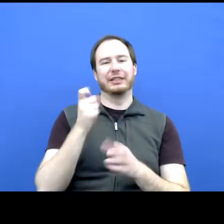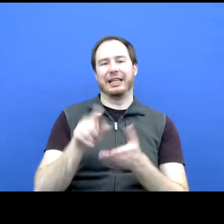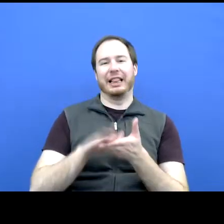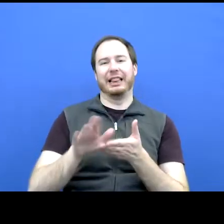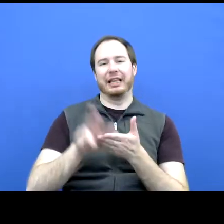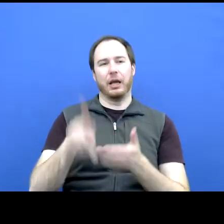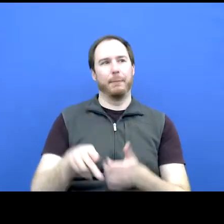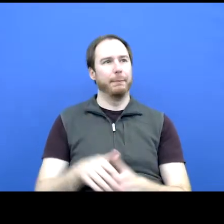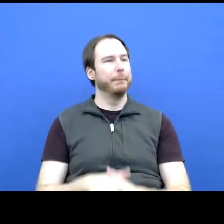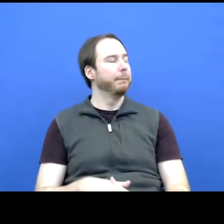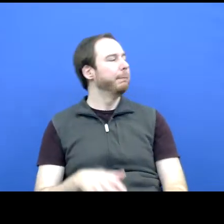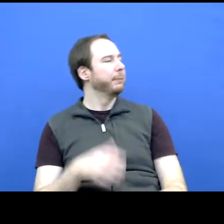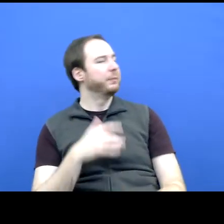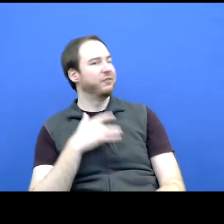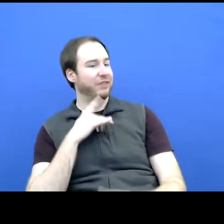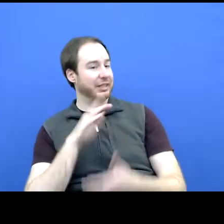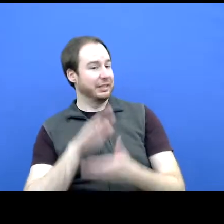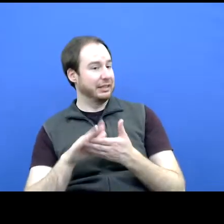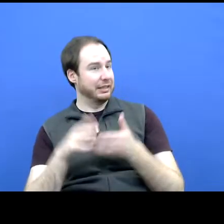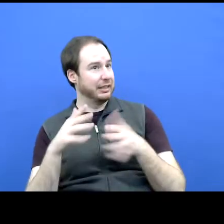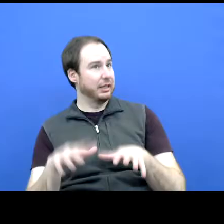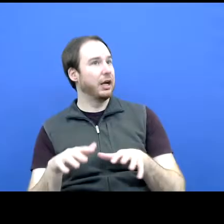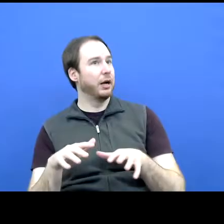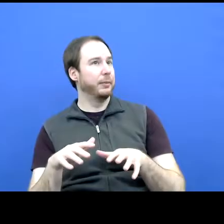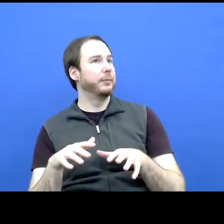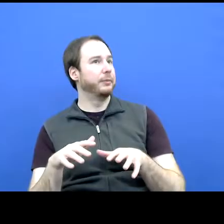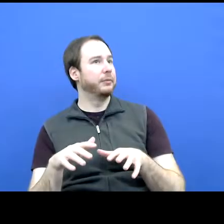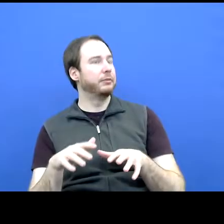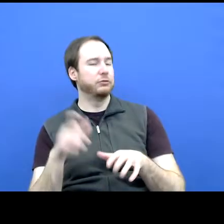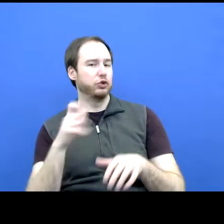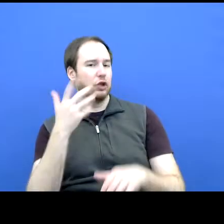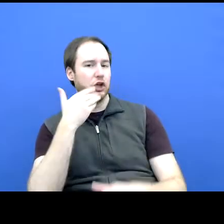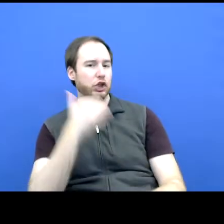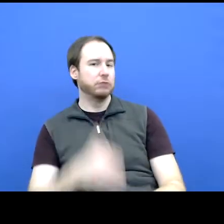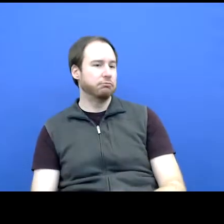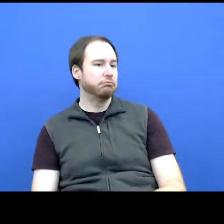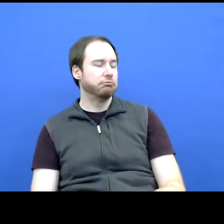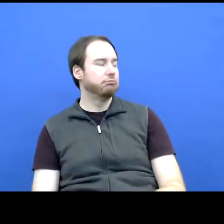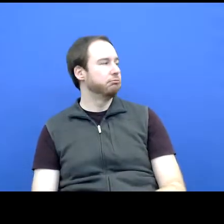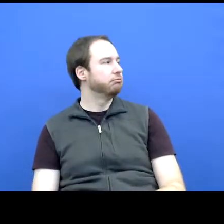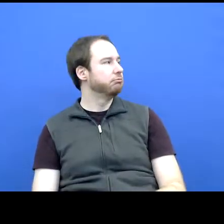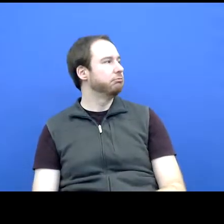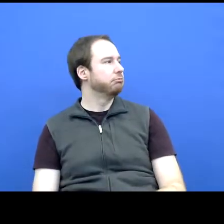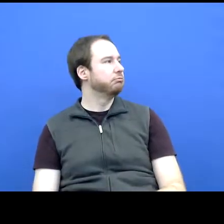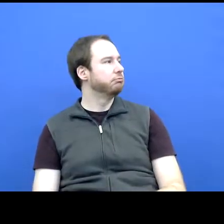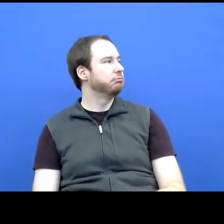I think once it's cleaned up and it'll look good again.